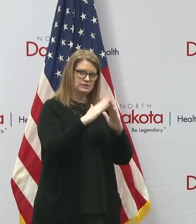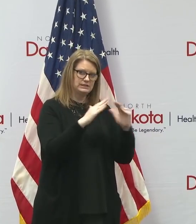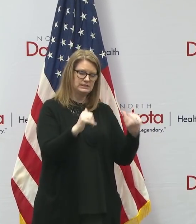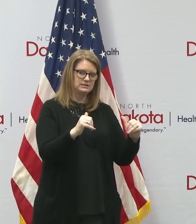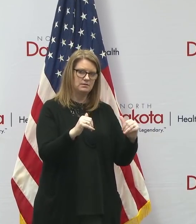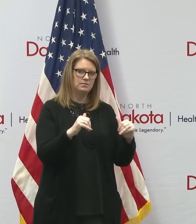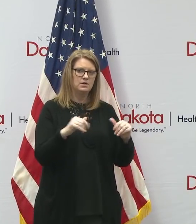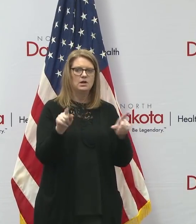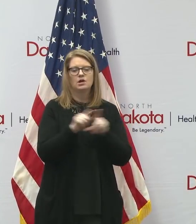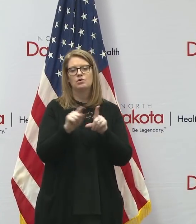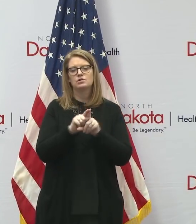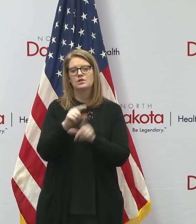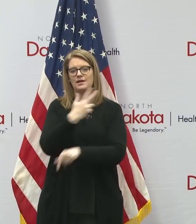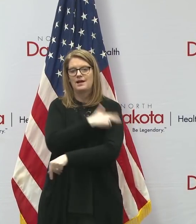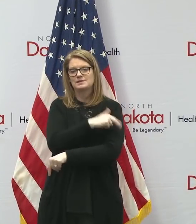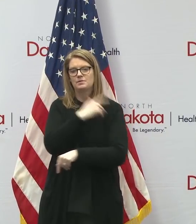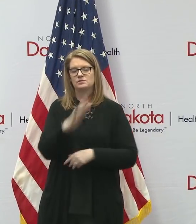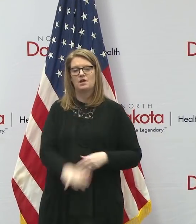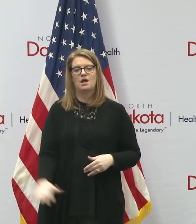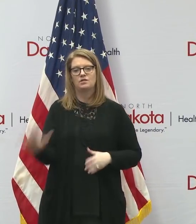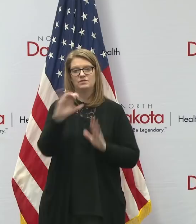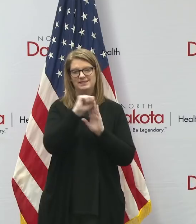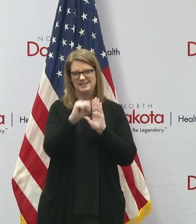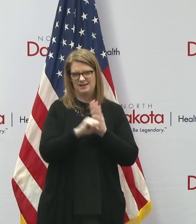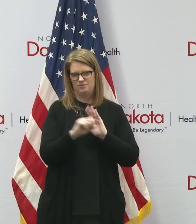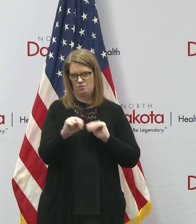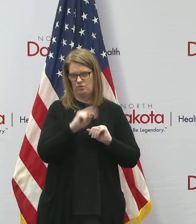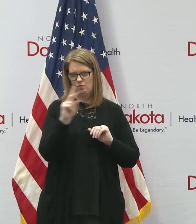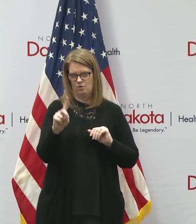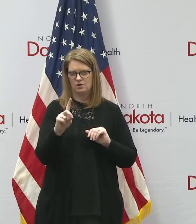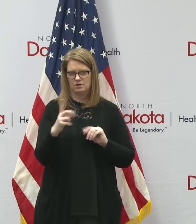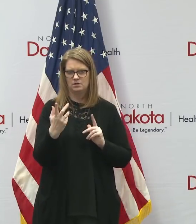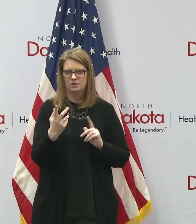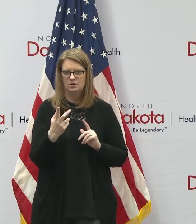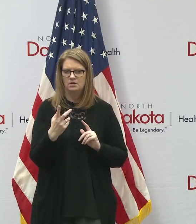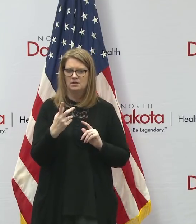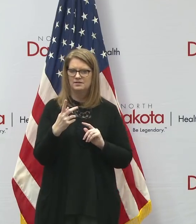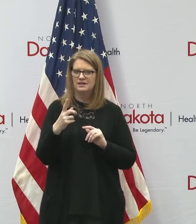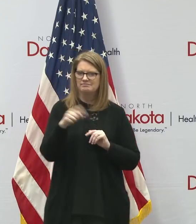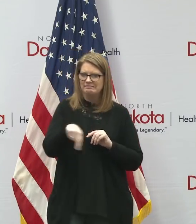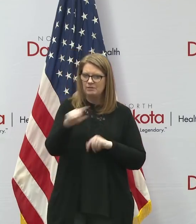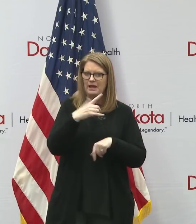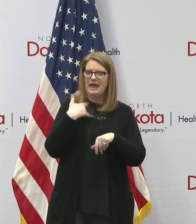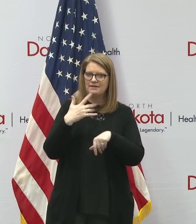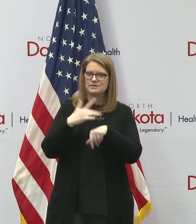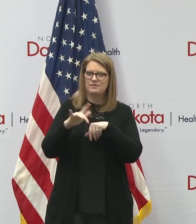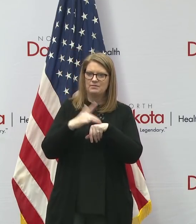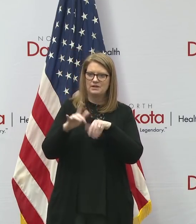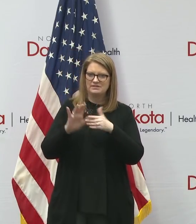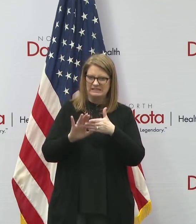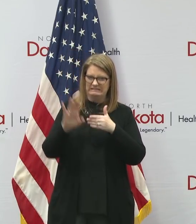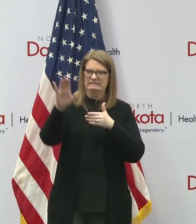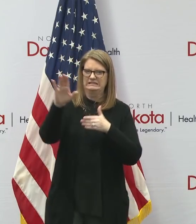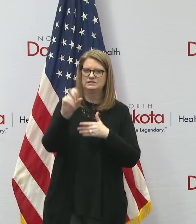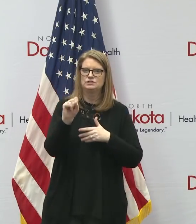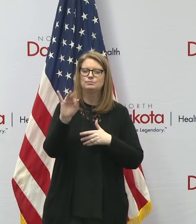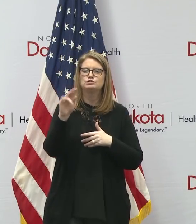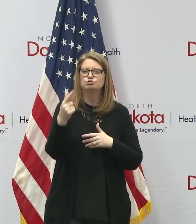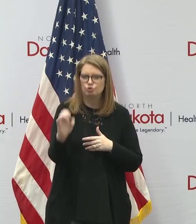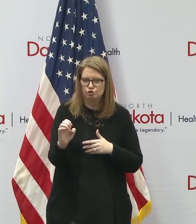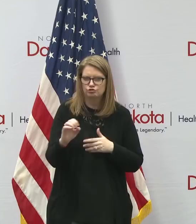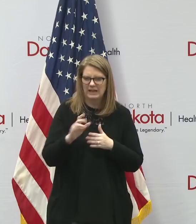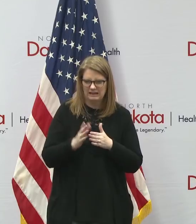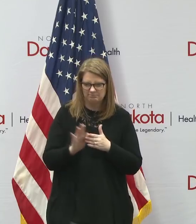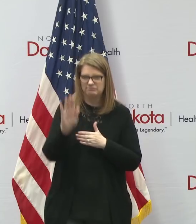our hospitals throughout the state of North Dakota that have some surge capacity. Some definitions up front, or